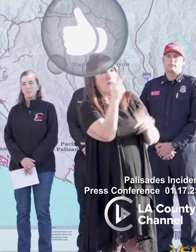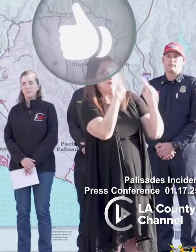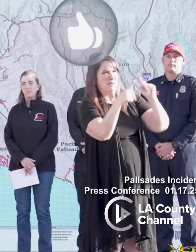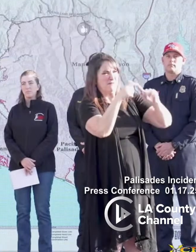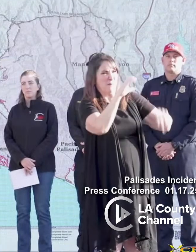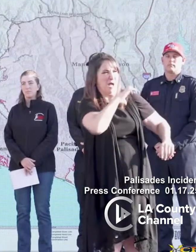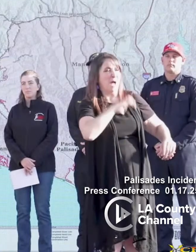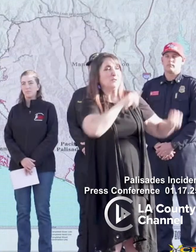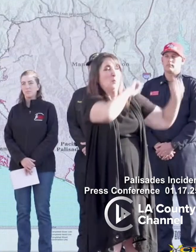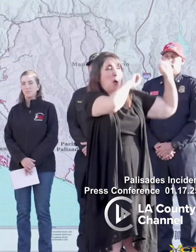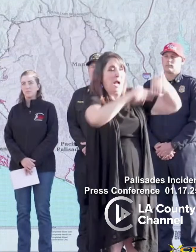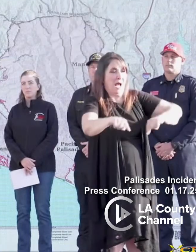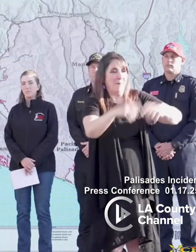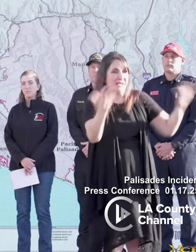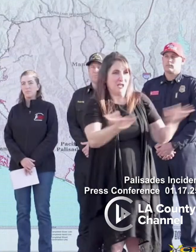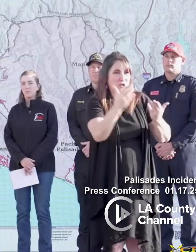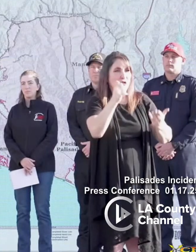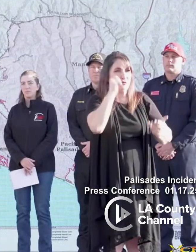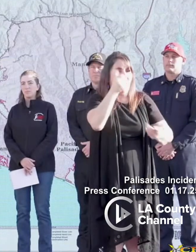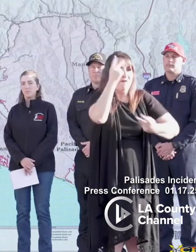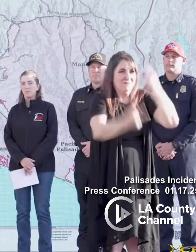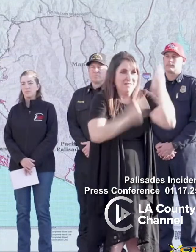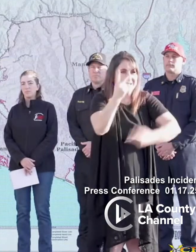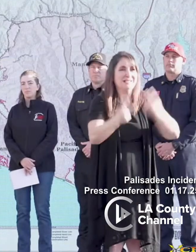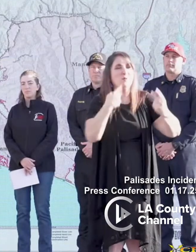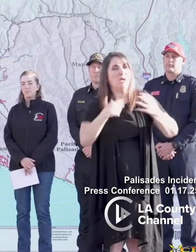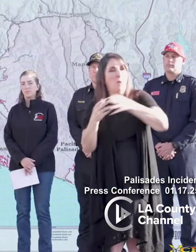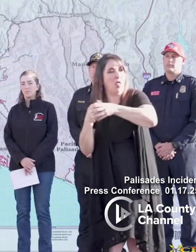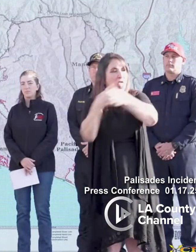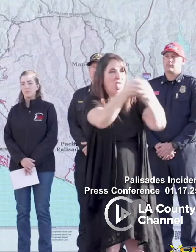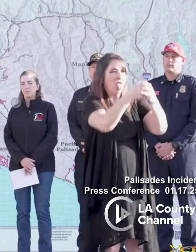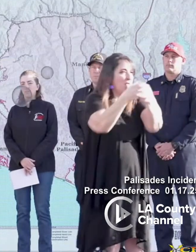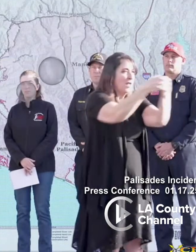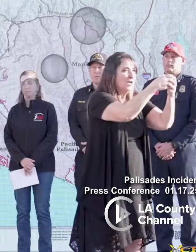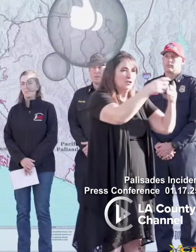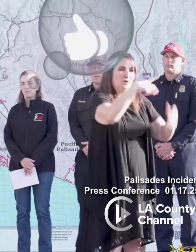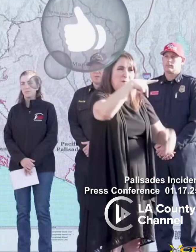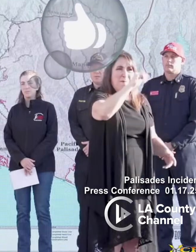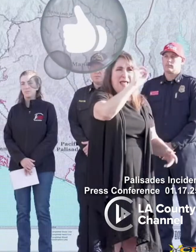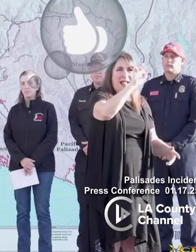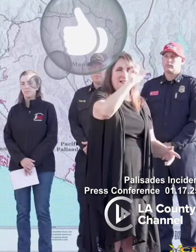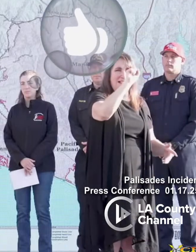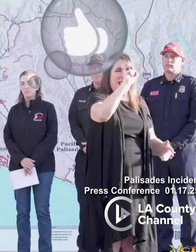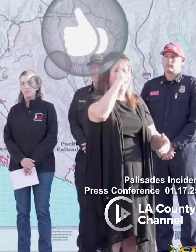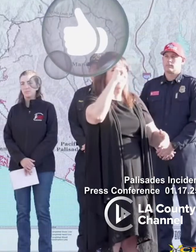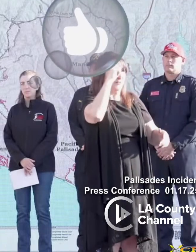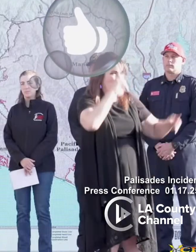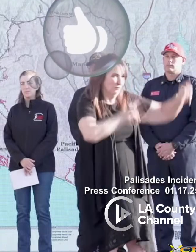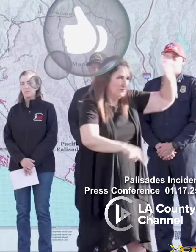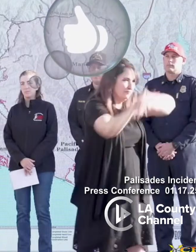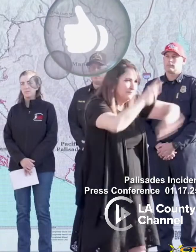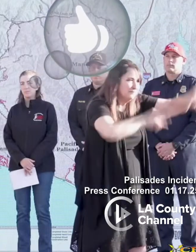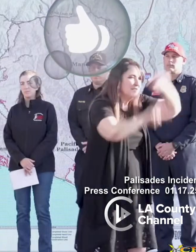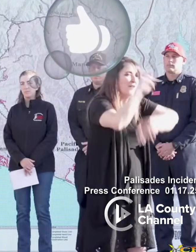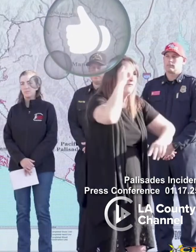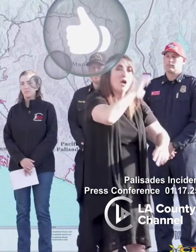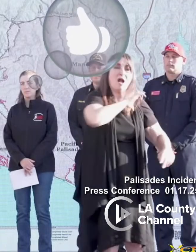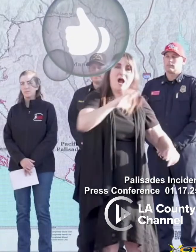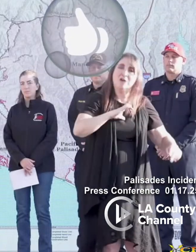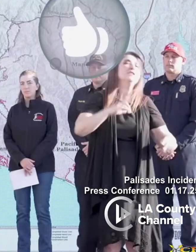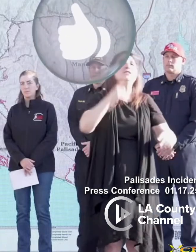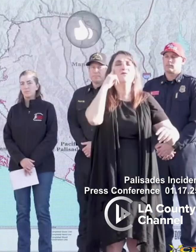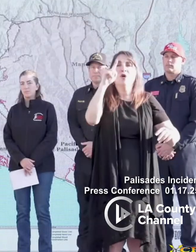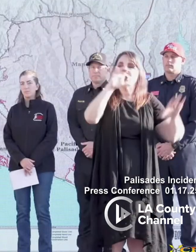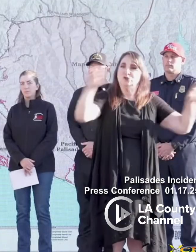take them up to the Palisades and mobilize the effort to have Congress do more than what I'm describing here.